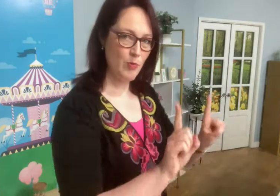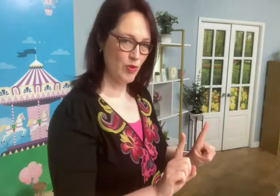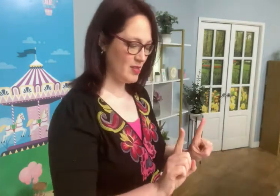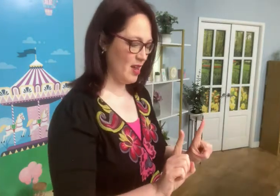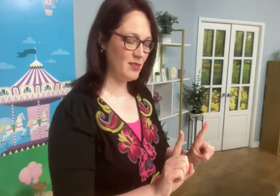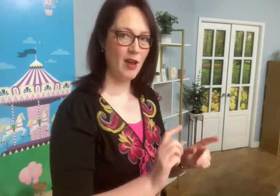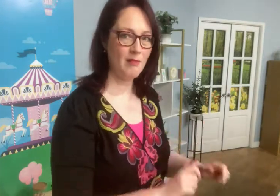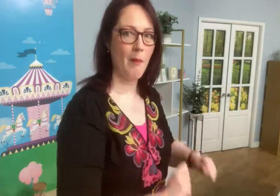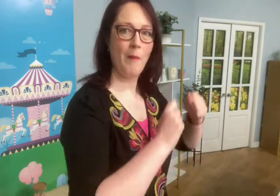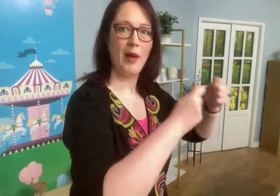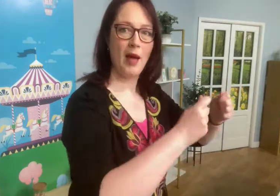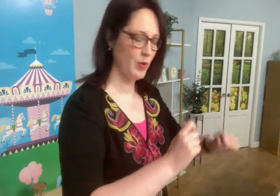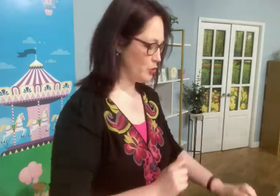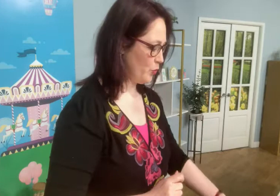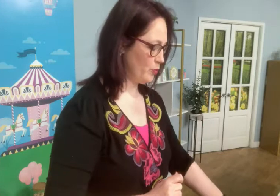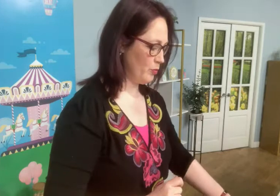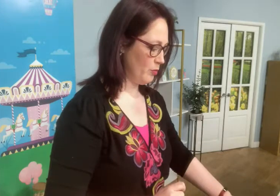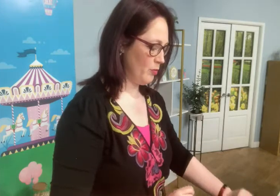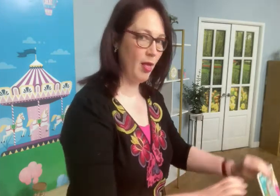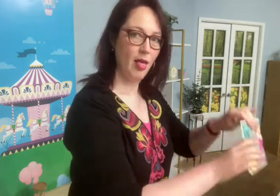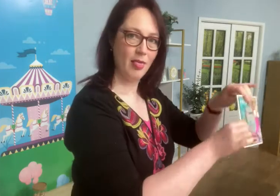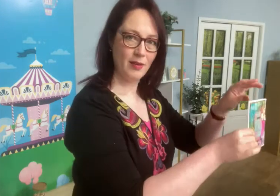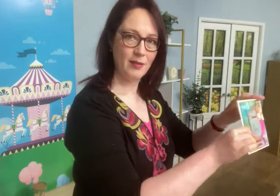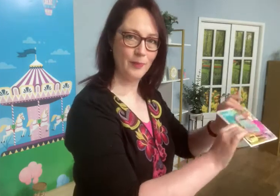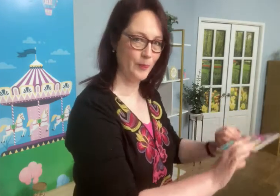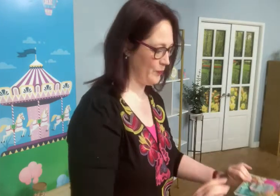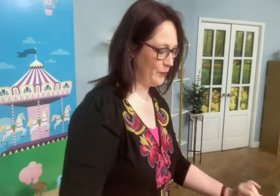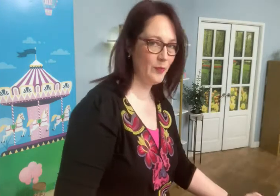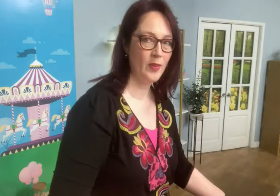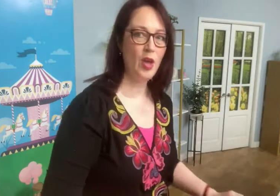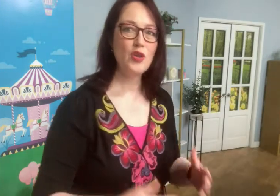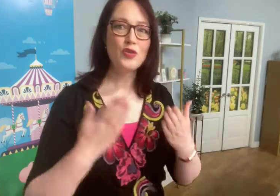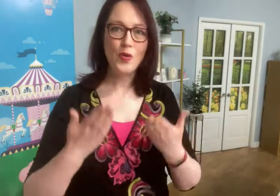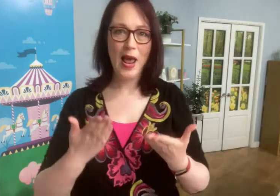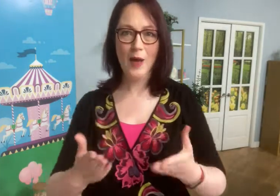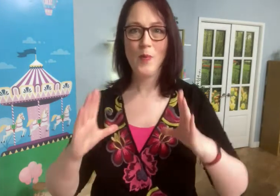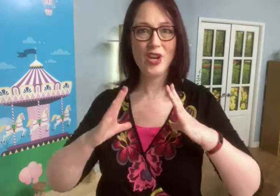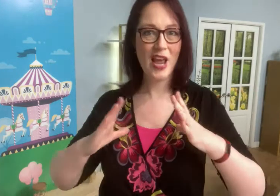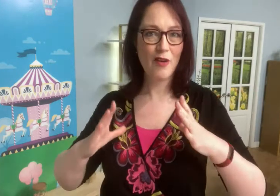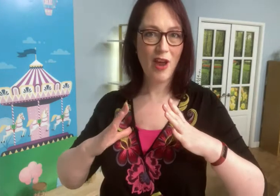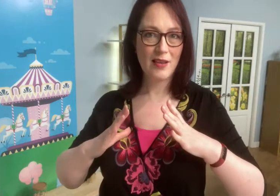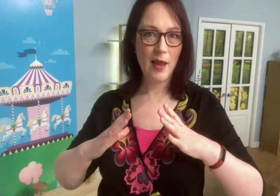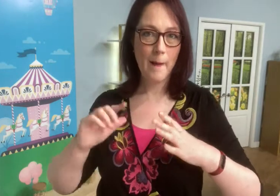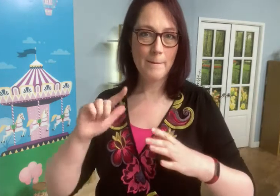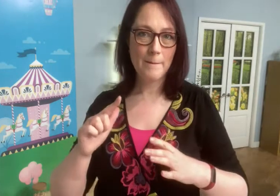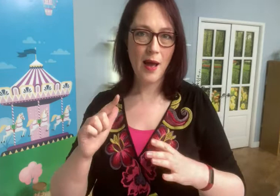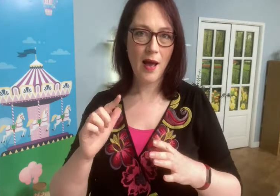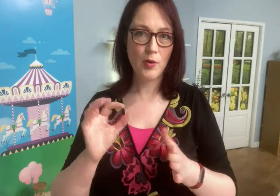really important step, and obviously that this is what the presenter is going to pick up. So I need to make sure that that is all ready. So what I'm